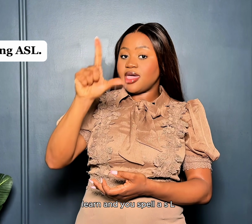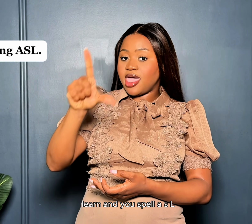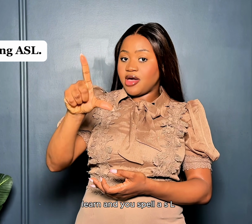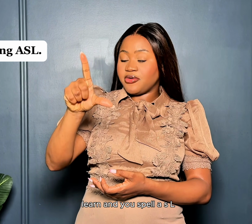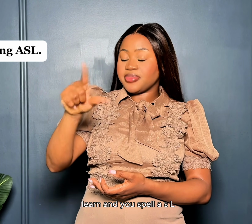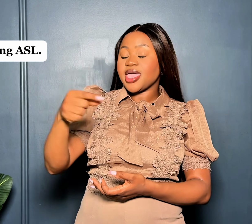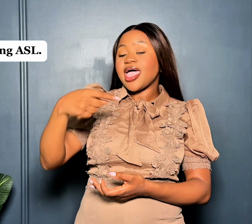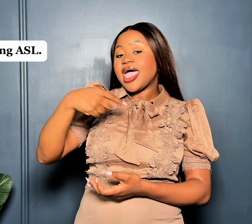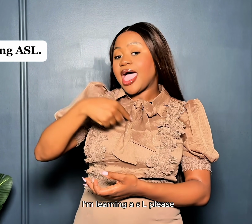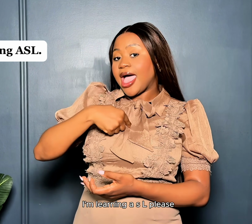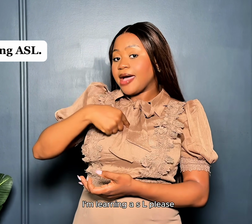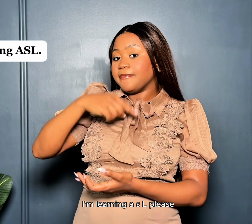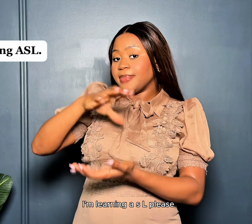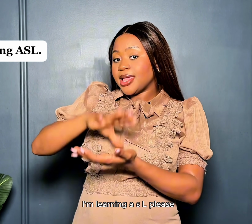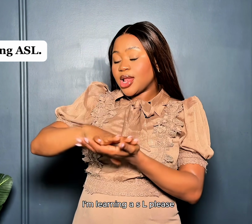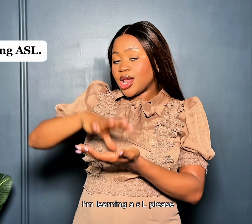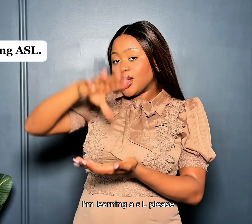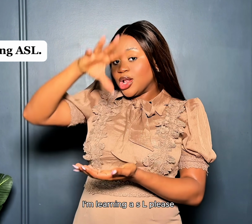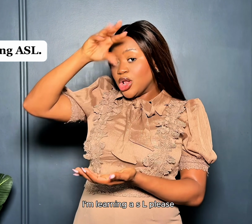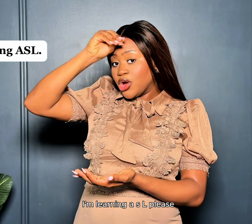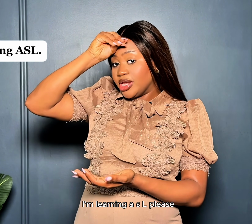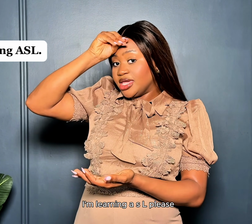ASL. I'm learning